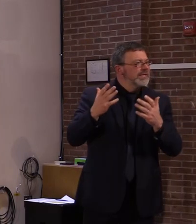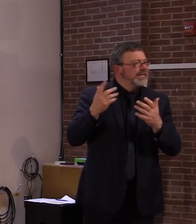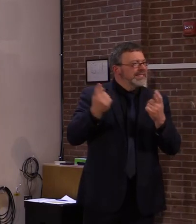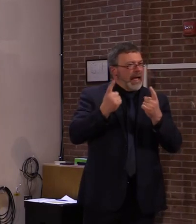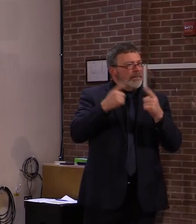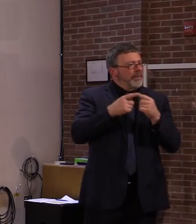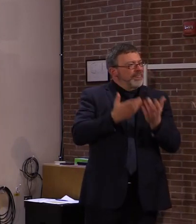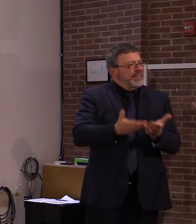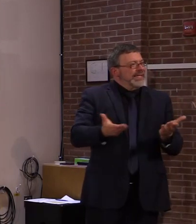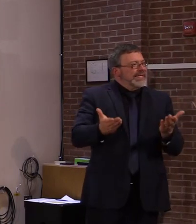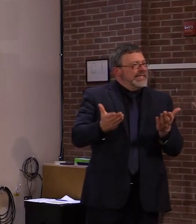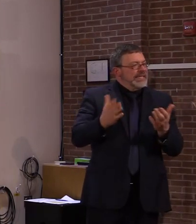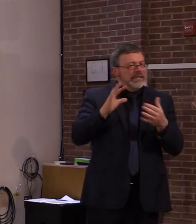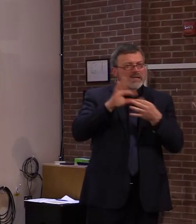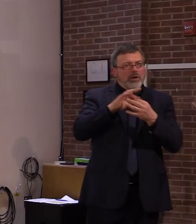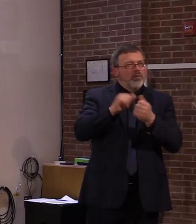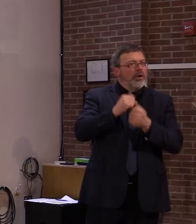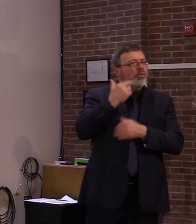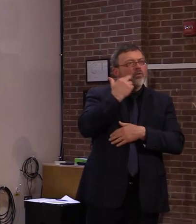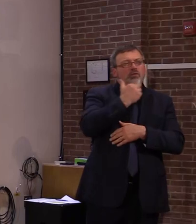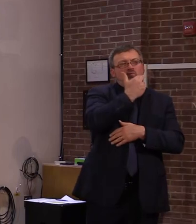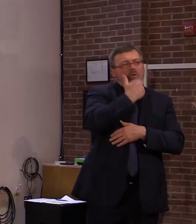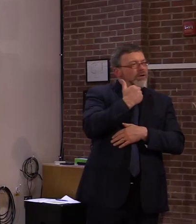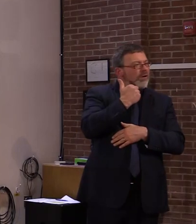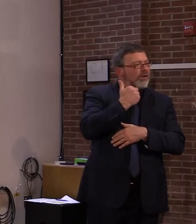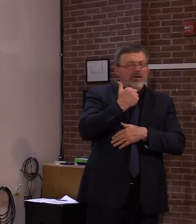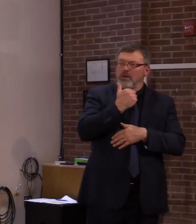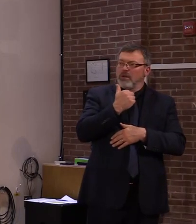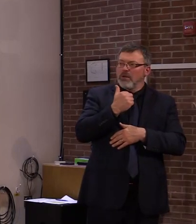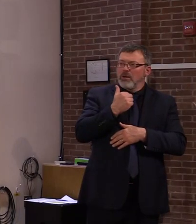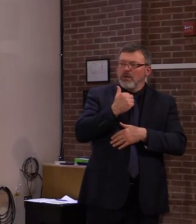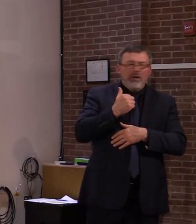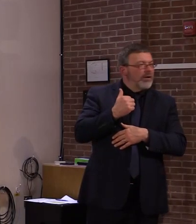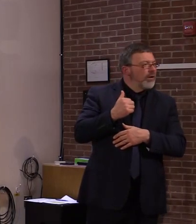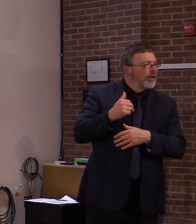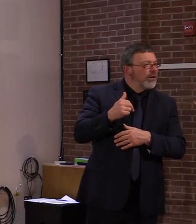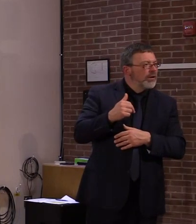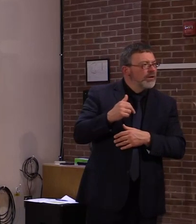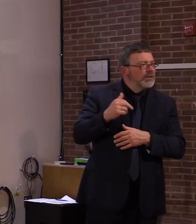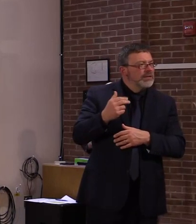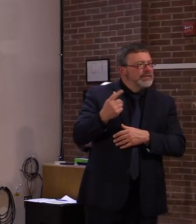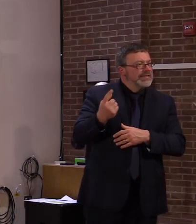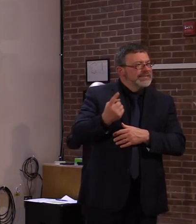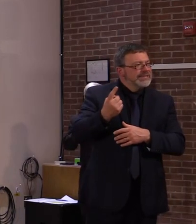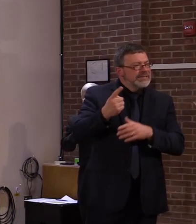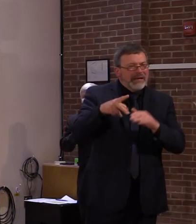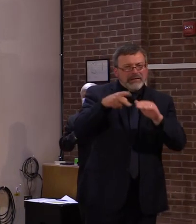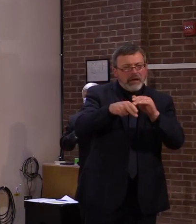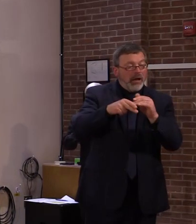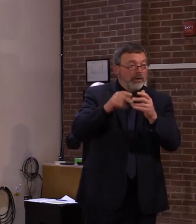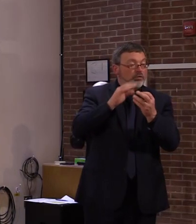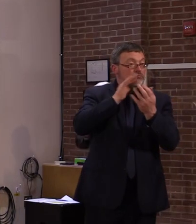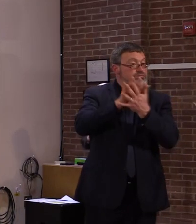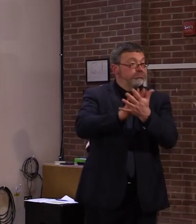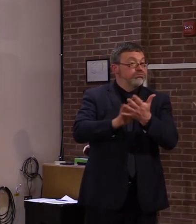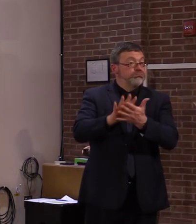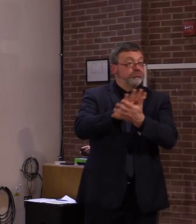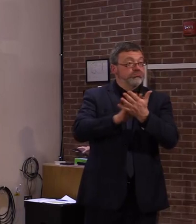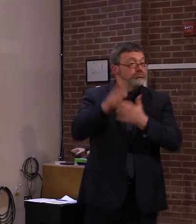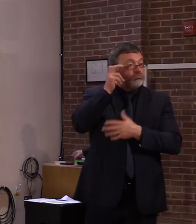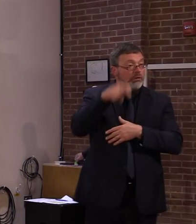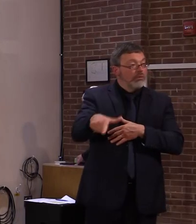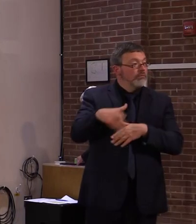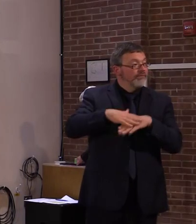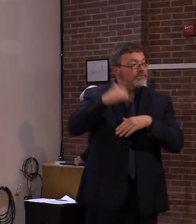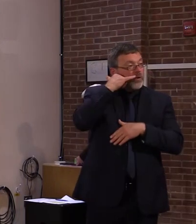it, kind of cuts down on the menu, if you will. Yeah, well, they're fairly creative, and